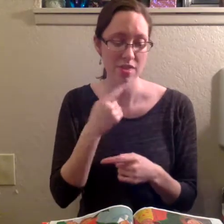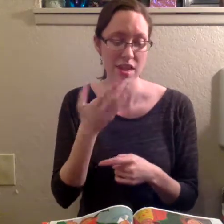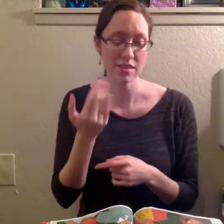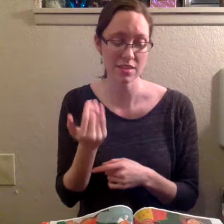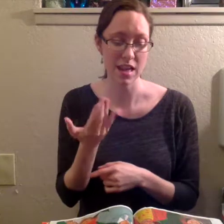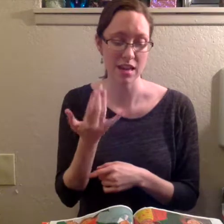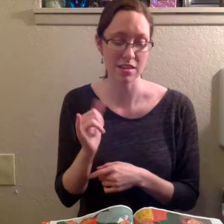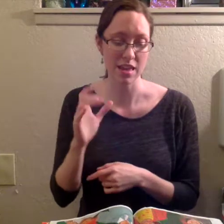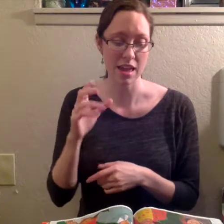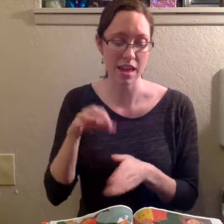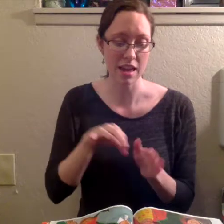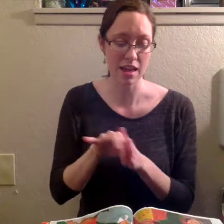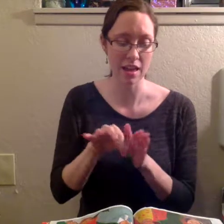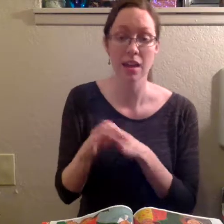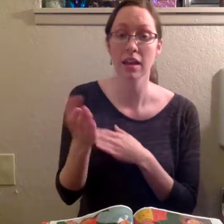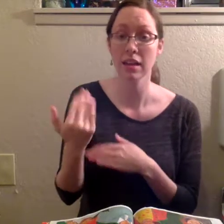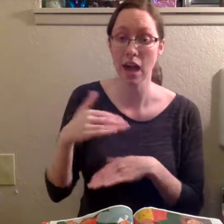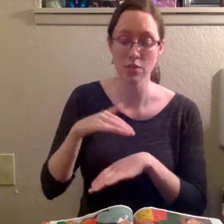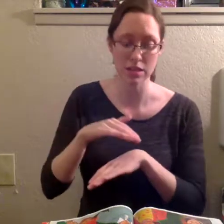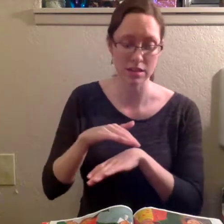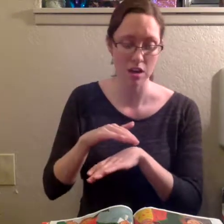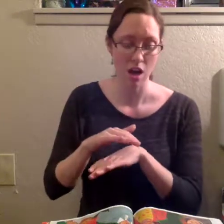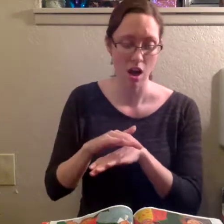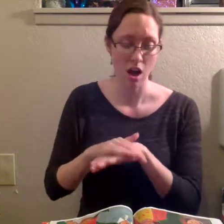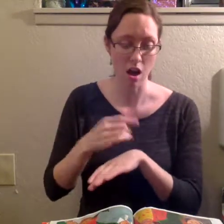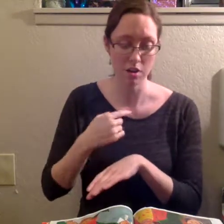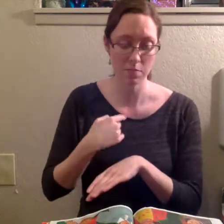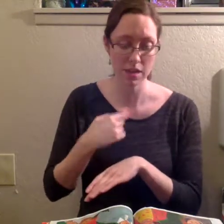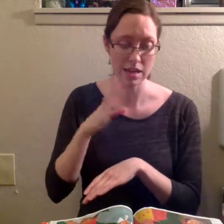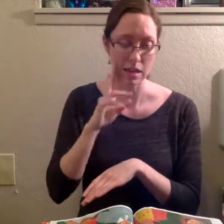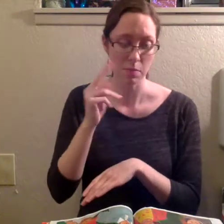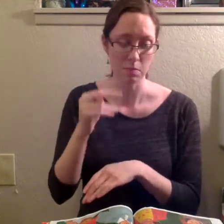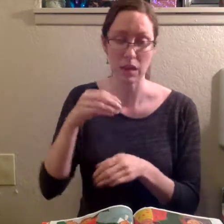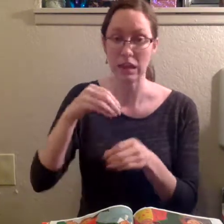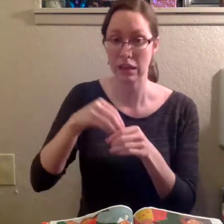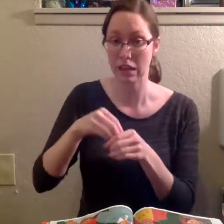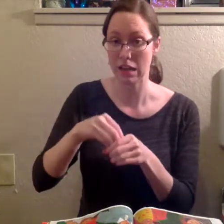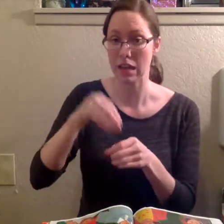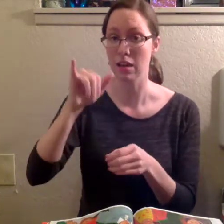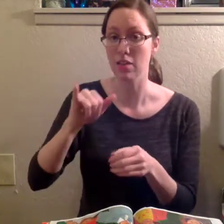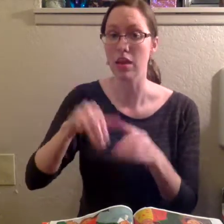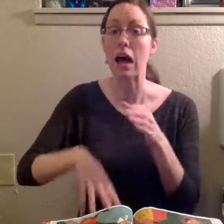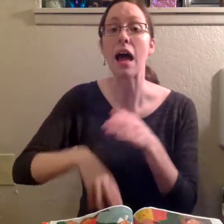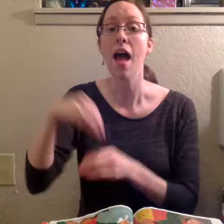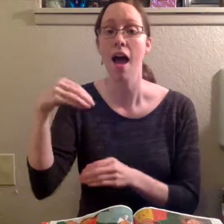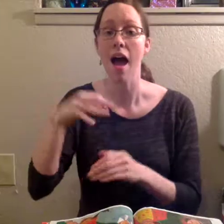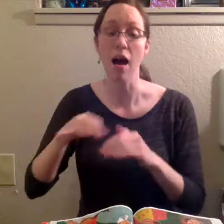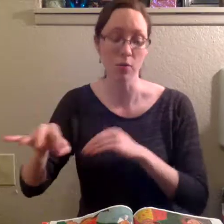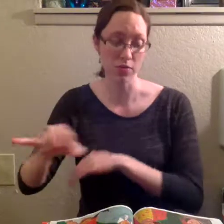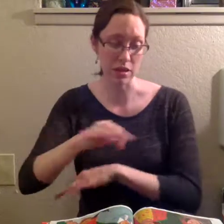they said they counted on me being in the outfield."